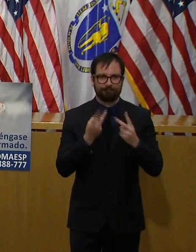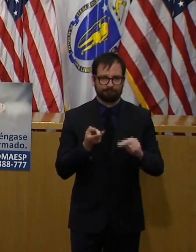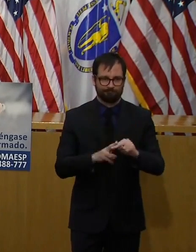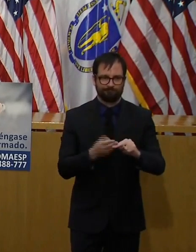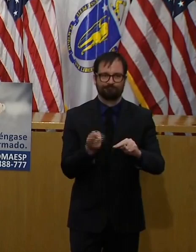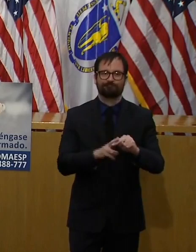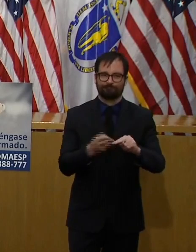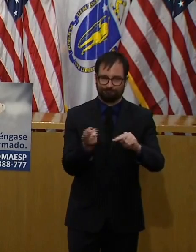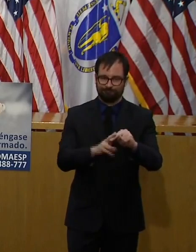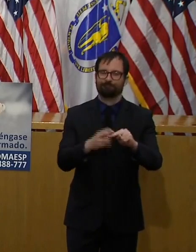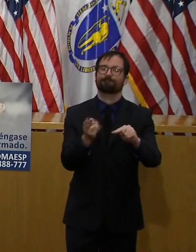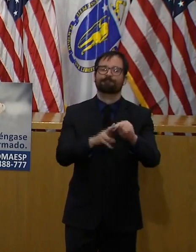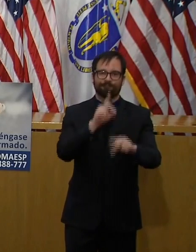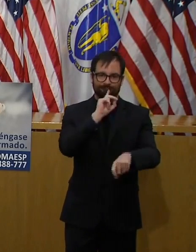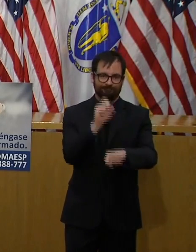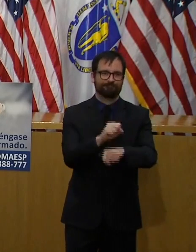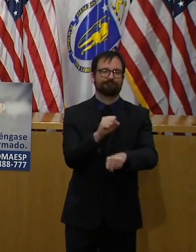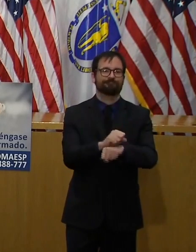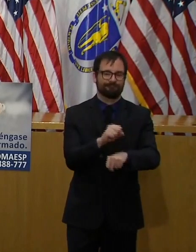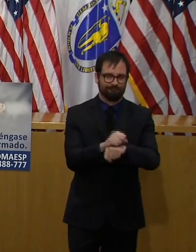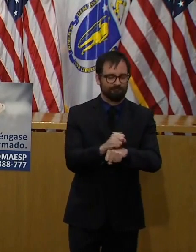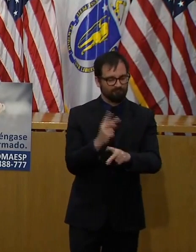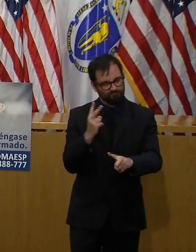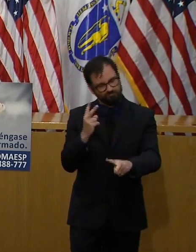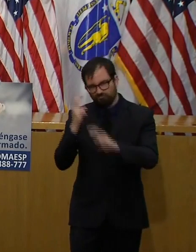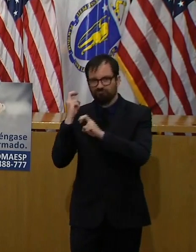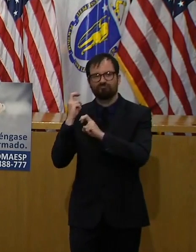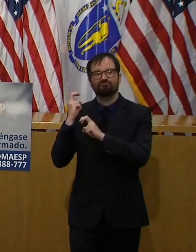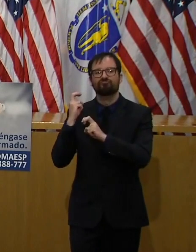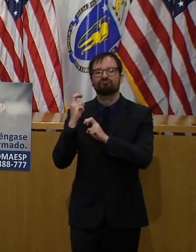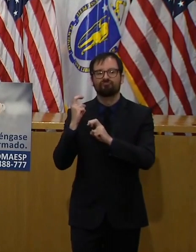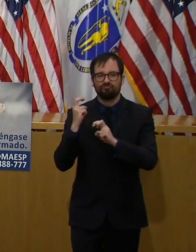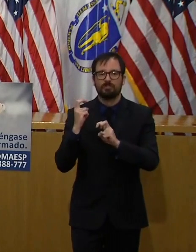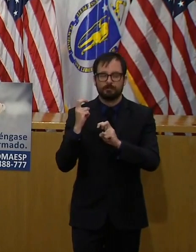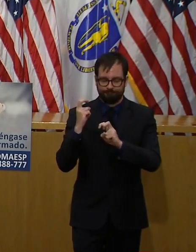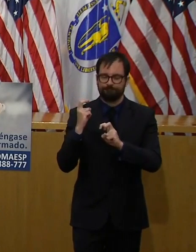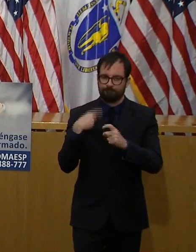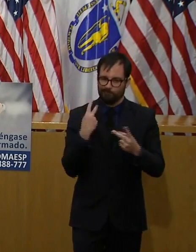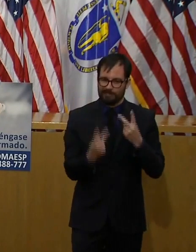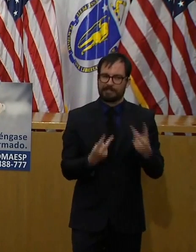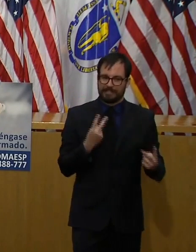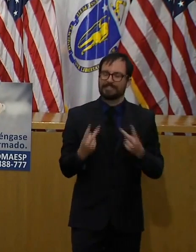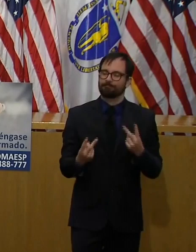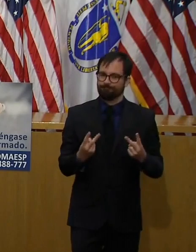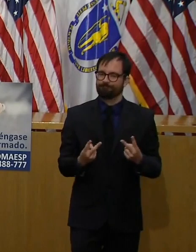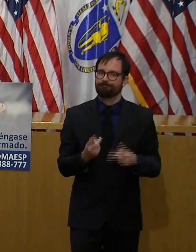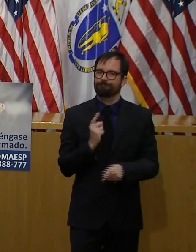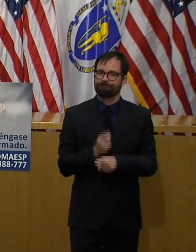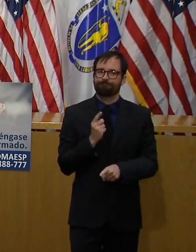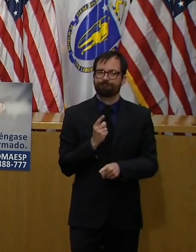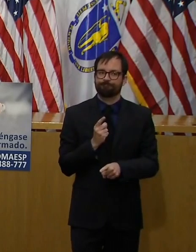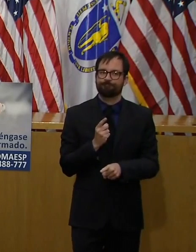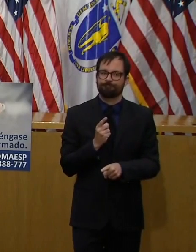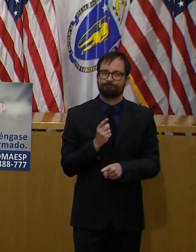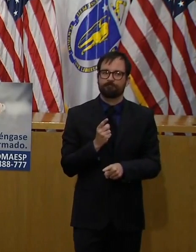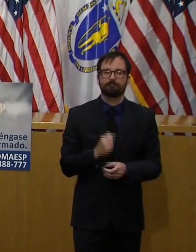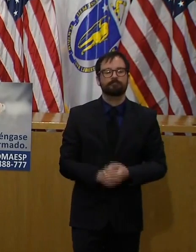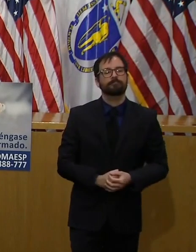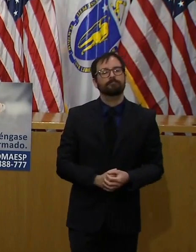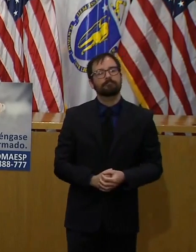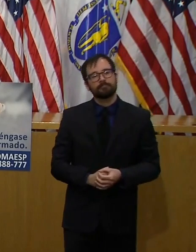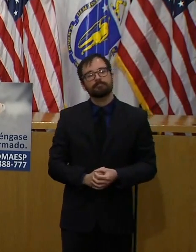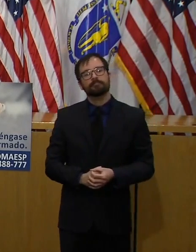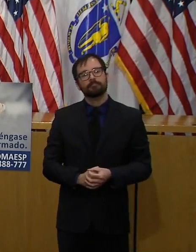come into the hospital. The field hospitals that are currently in place are at the Boston Convention Center and the DCU Center in